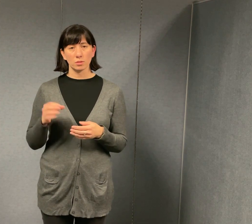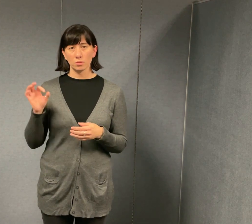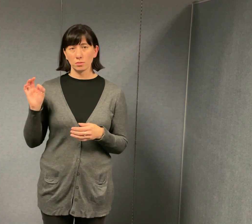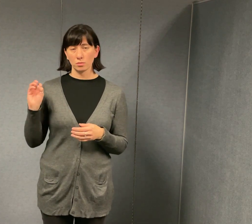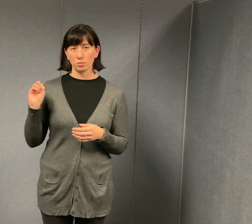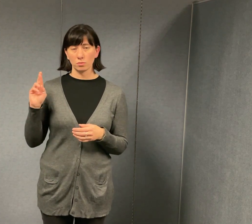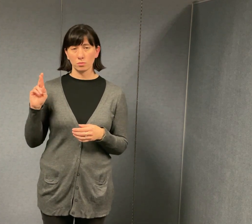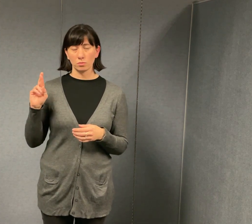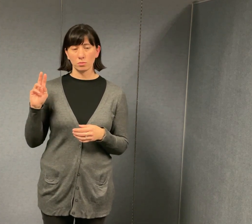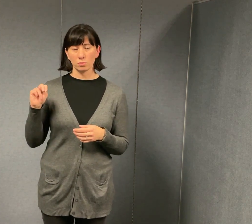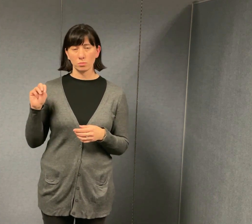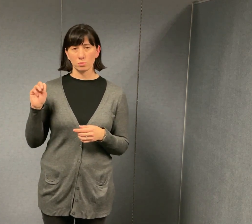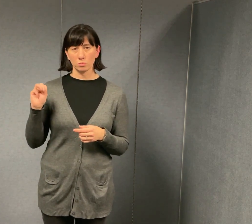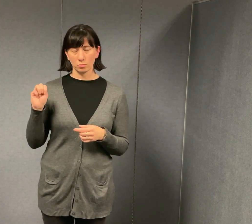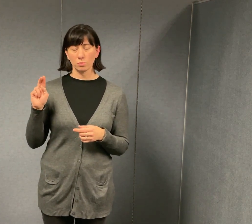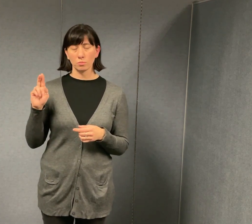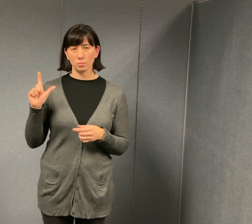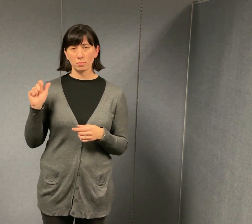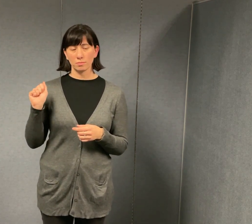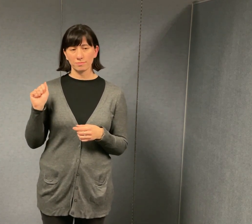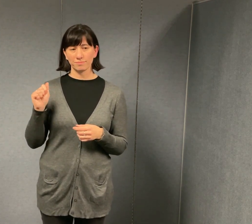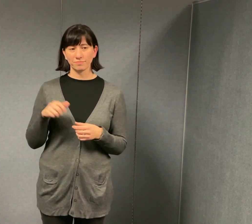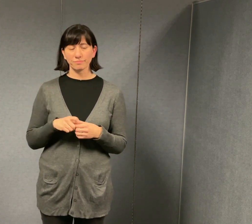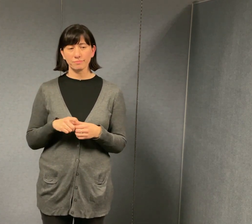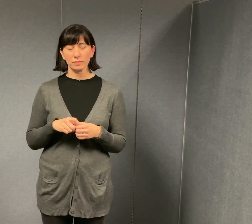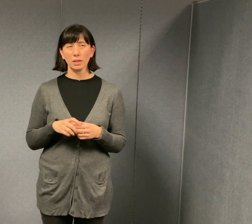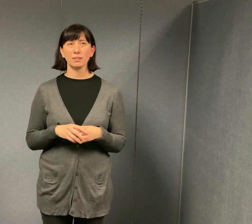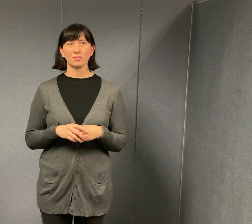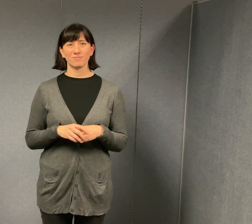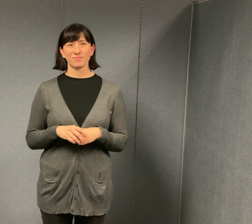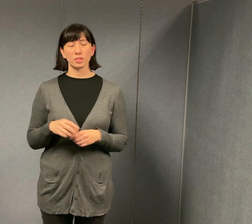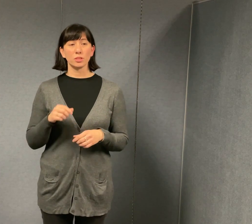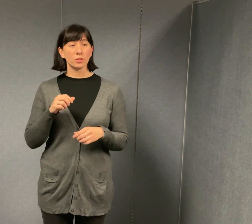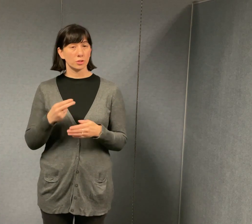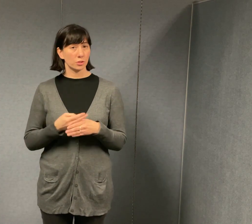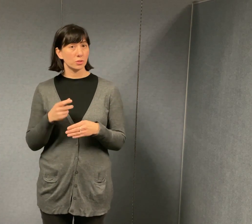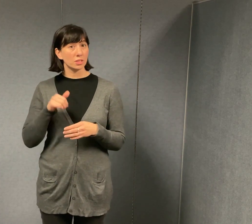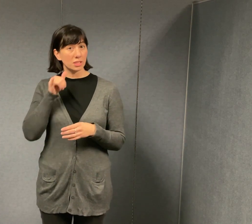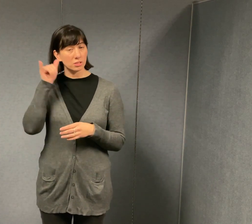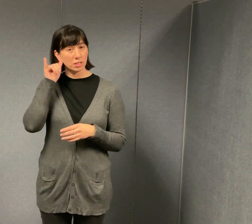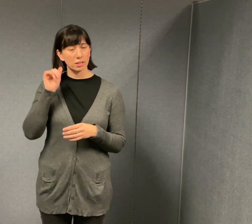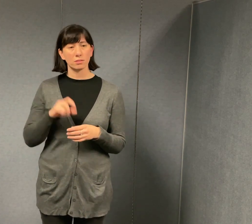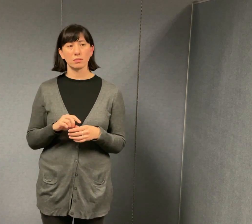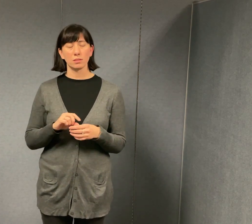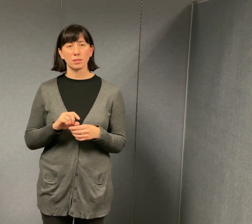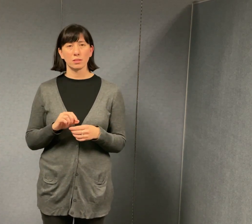a container and how to measure the area of a triangle. You might